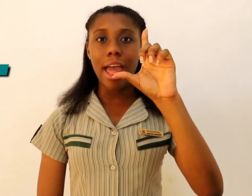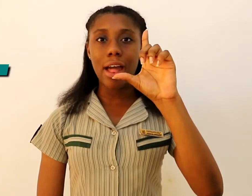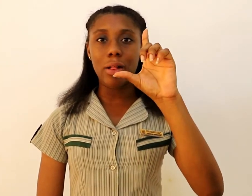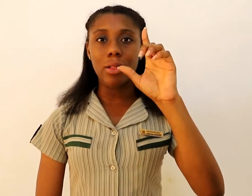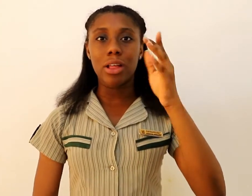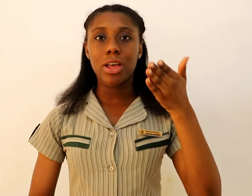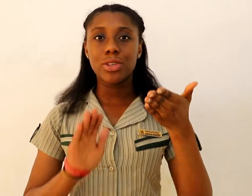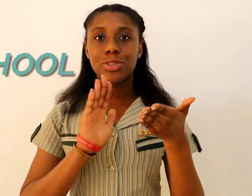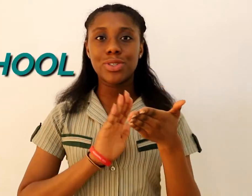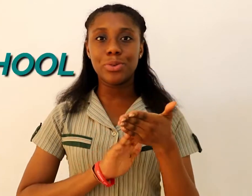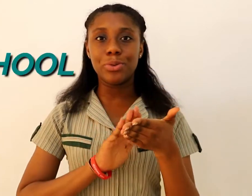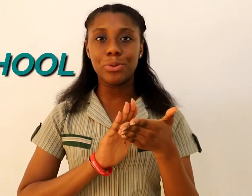S-C-H-O-O-L, school.